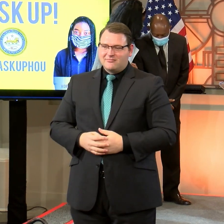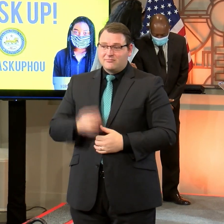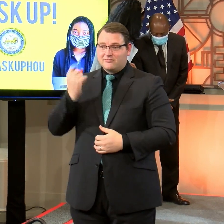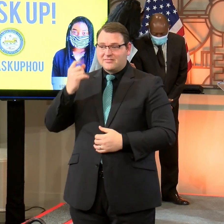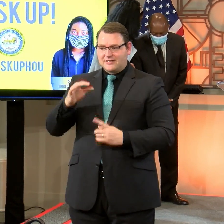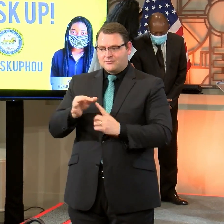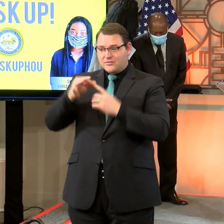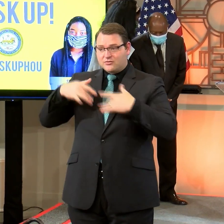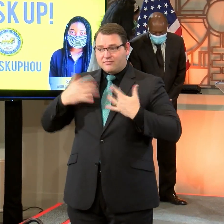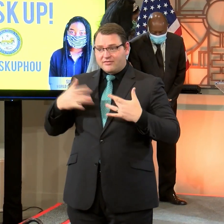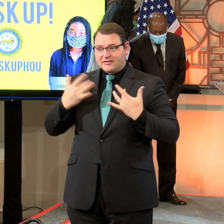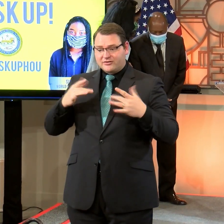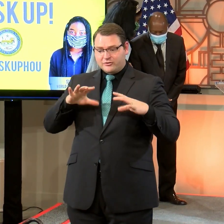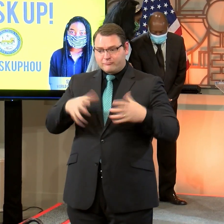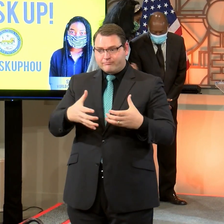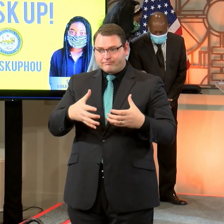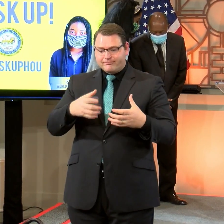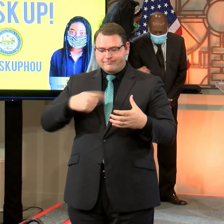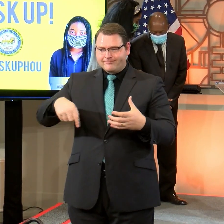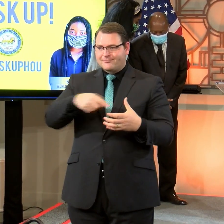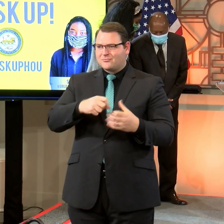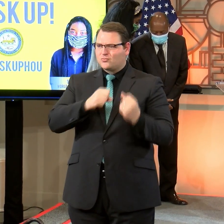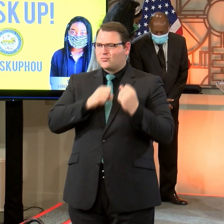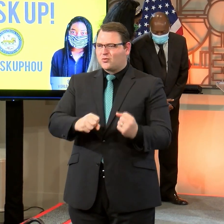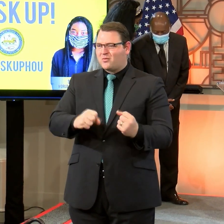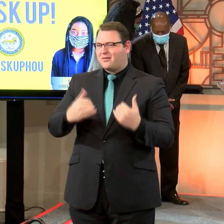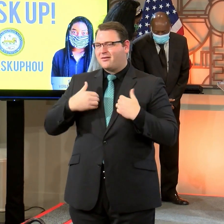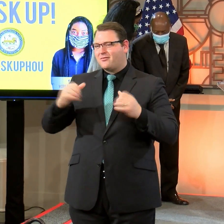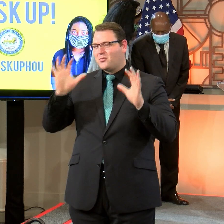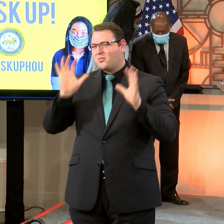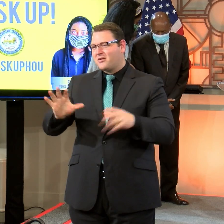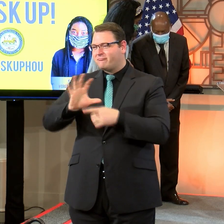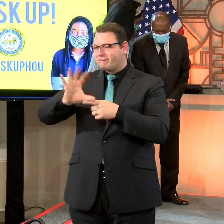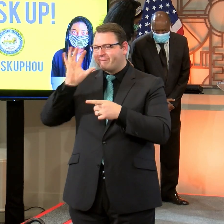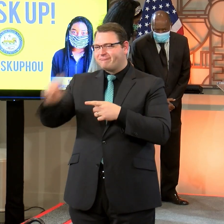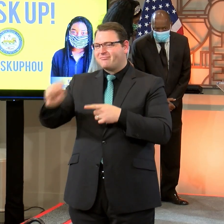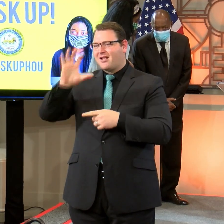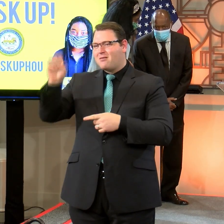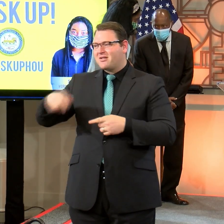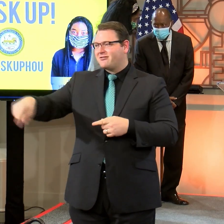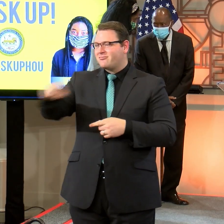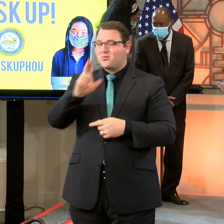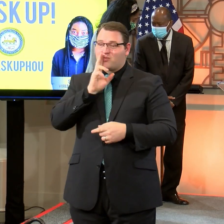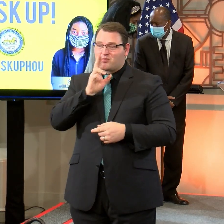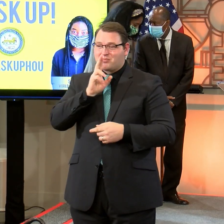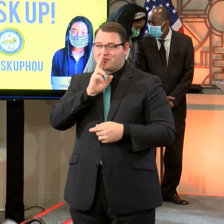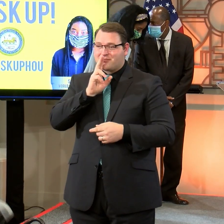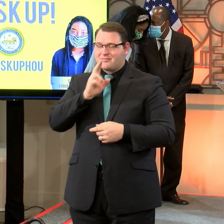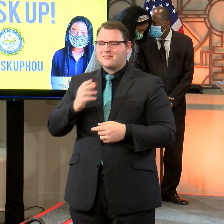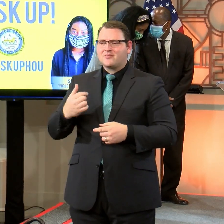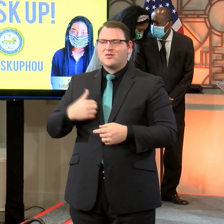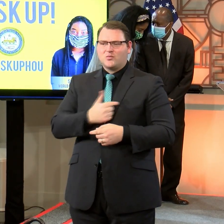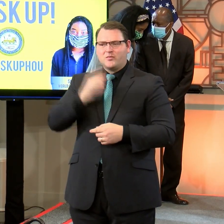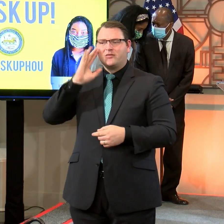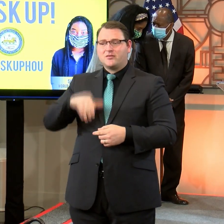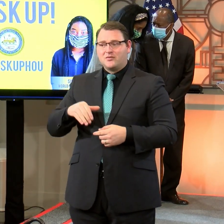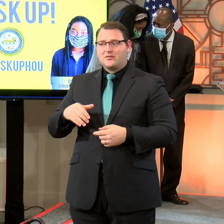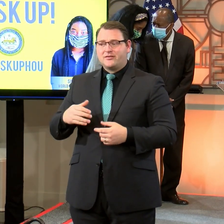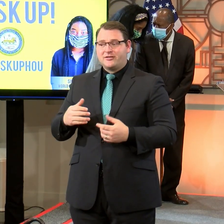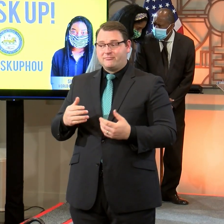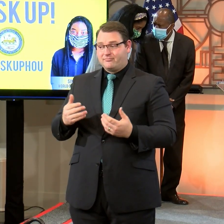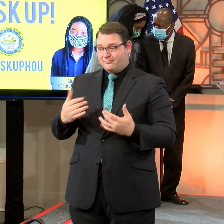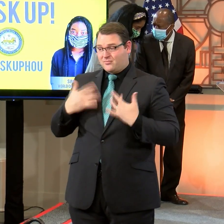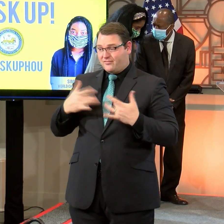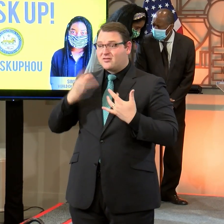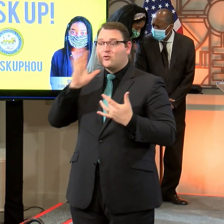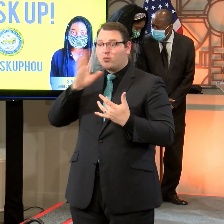industry is strong. We have amazing companies right here in Houston, and we know that the events will one day